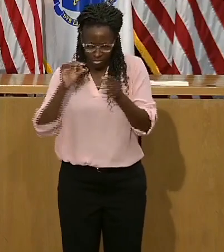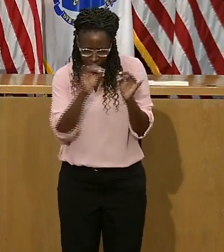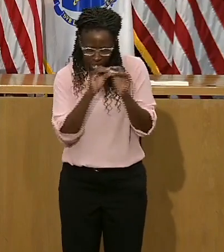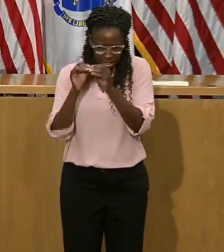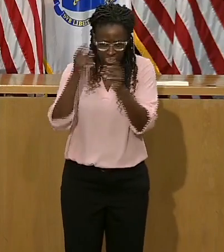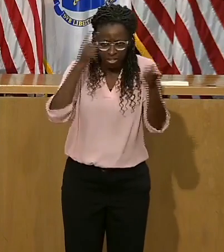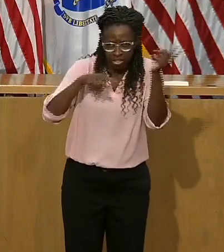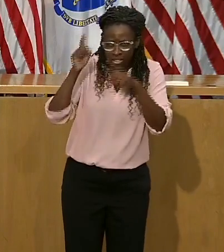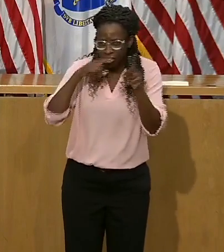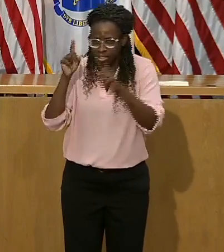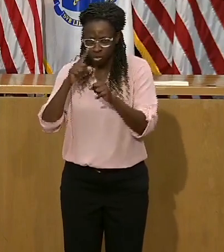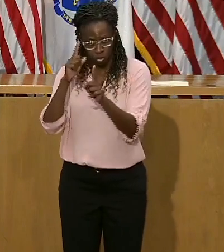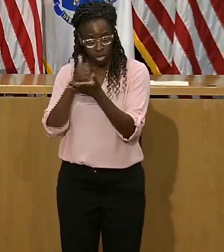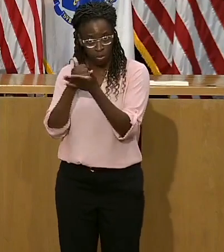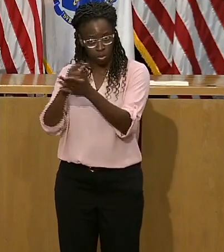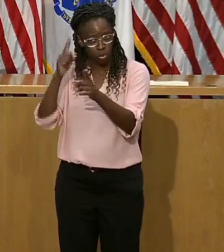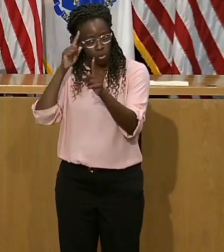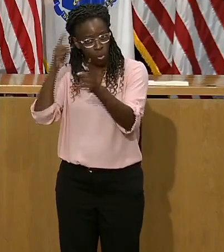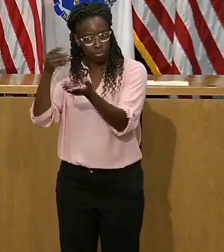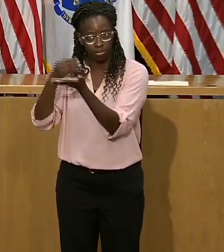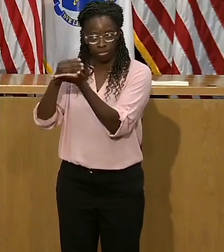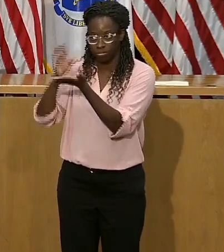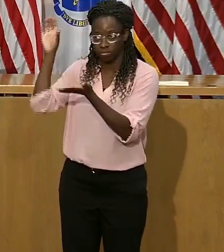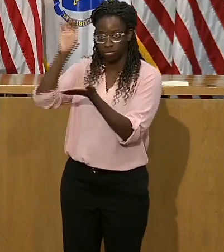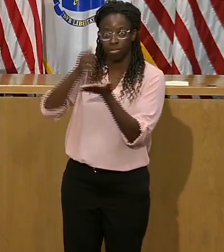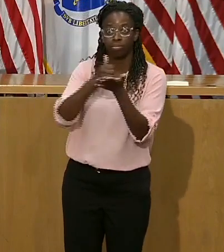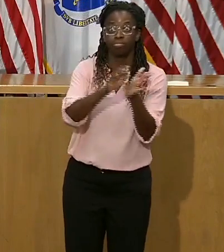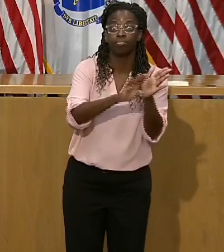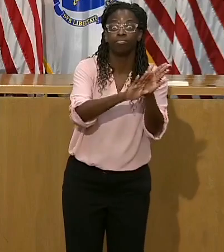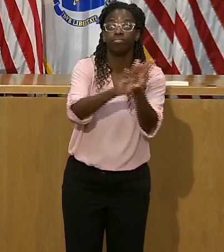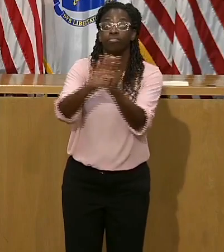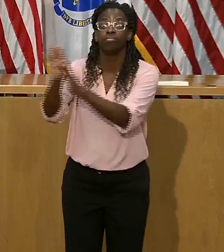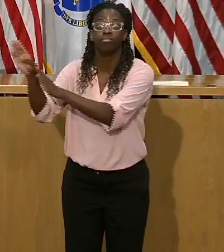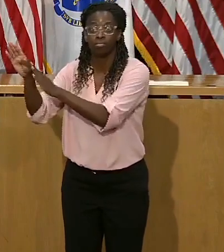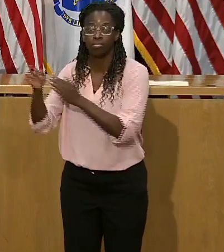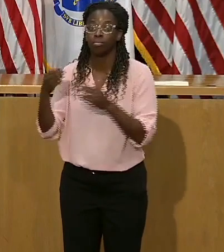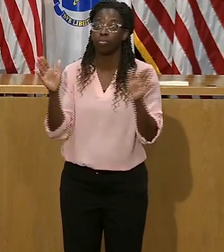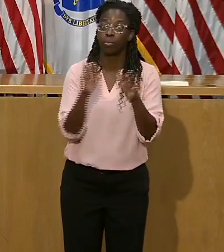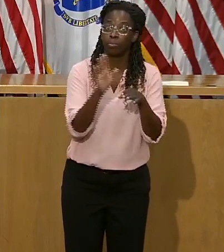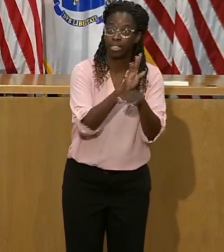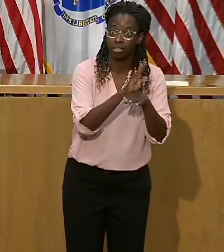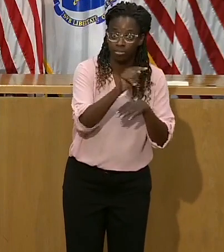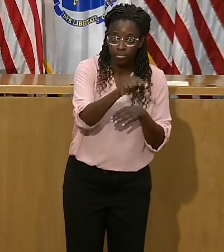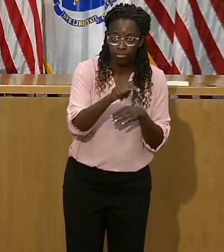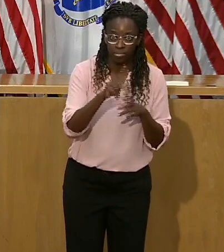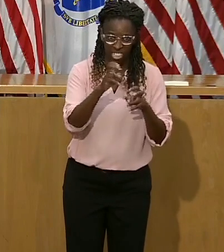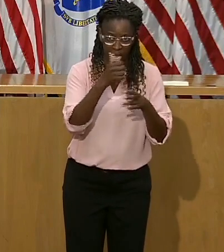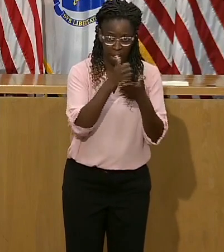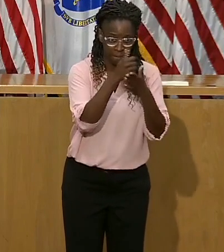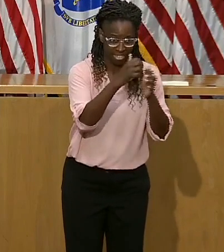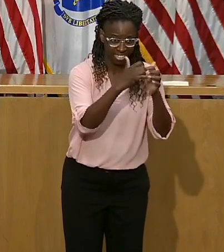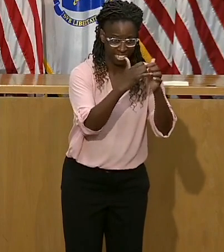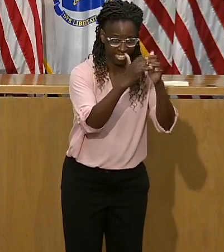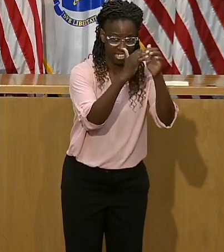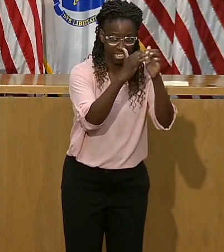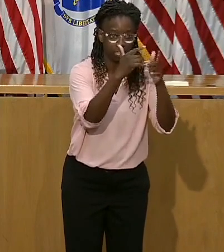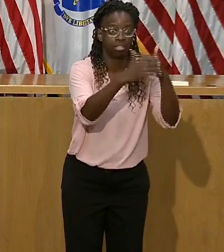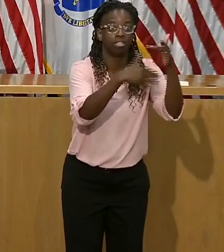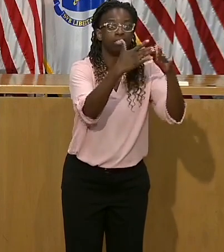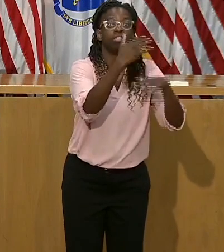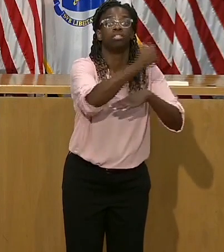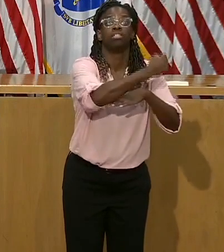and development and support small, local, and diverse businesses throughout the Commonwealth. This plan also benefited from our